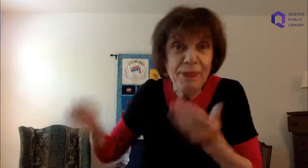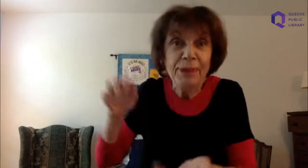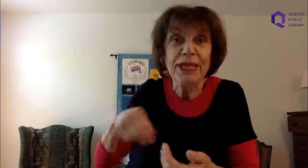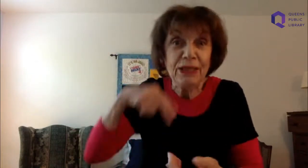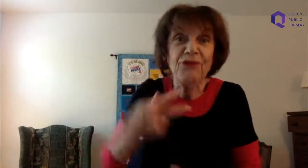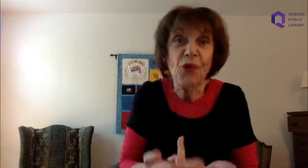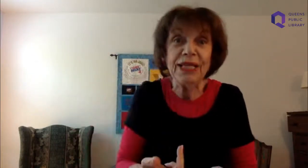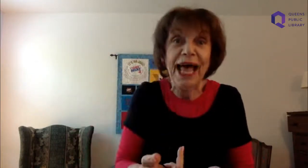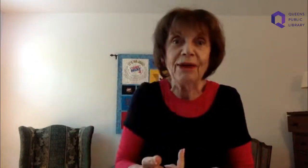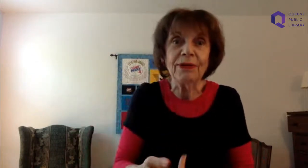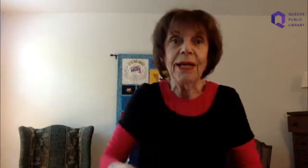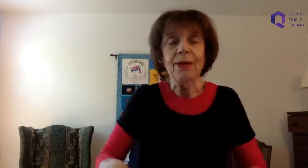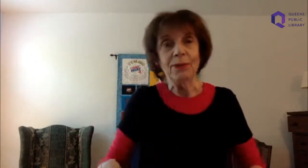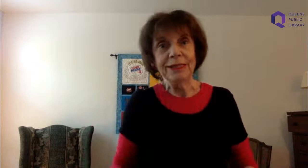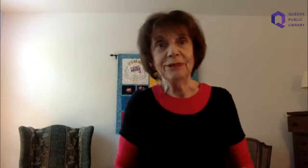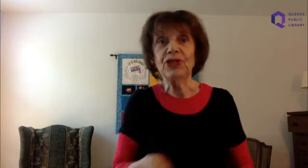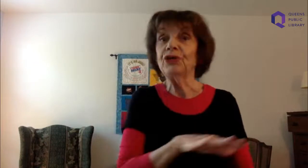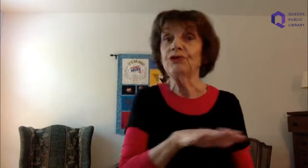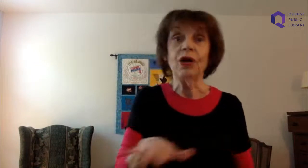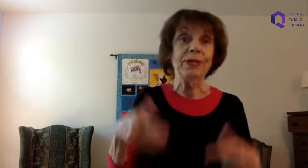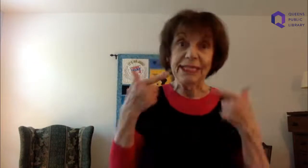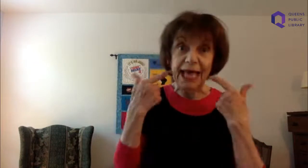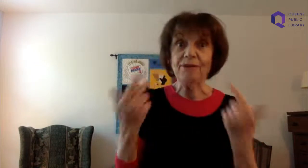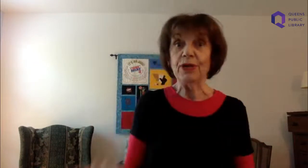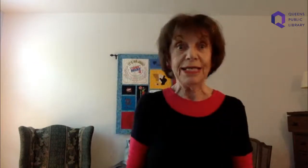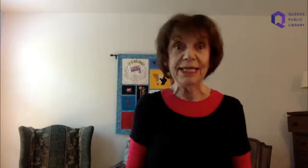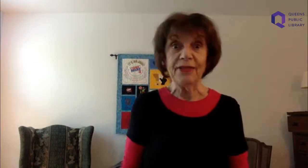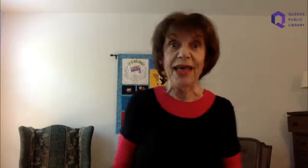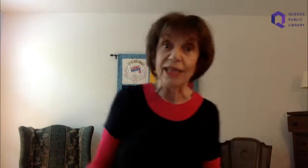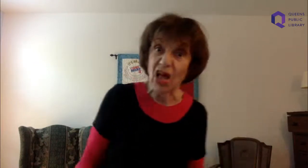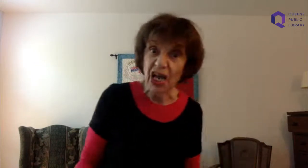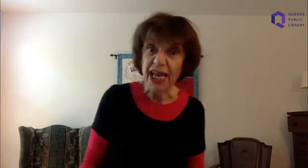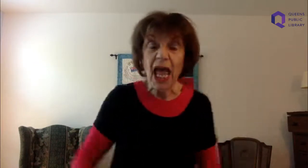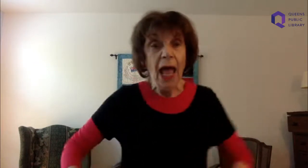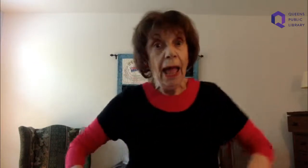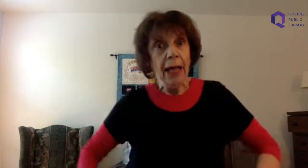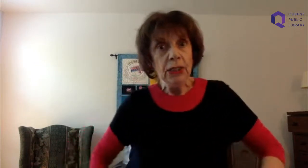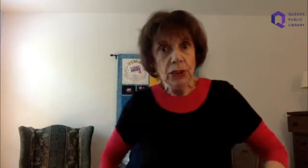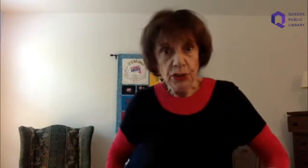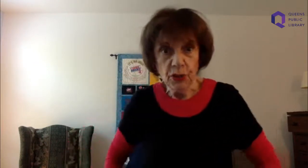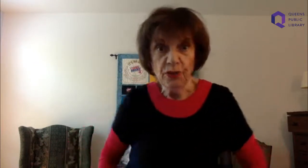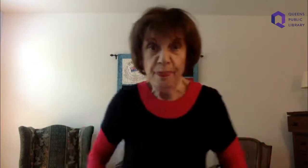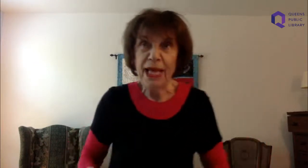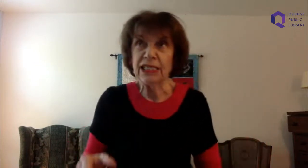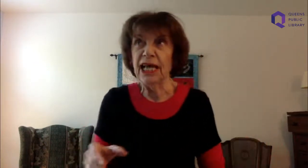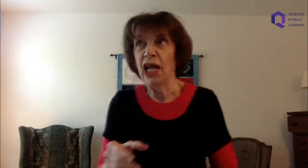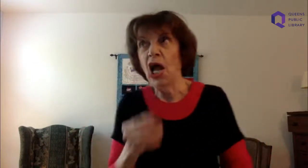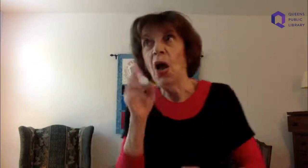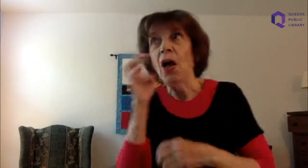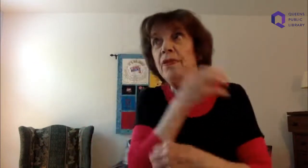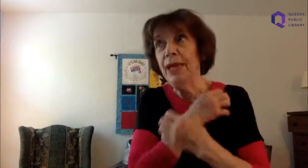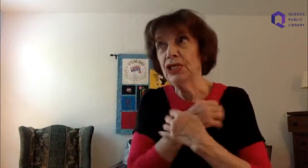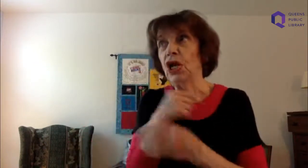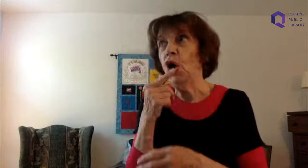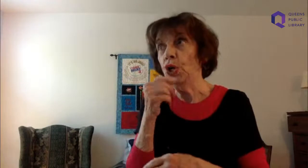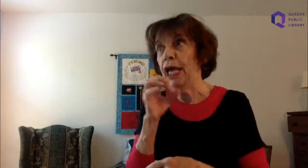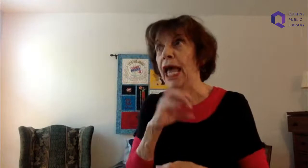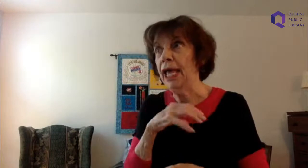And maybe it'll fall out." Well, children always laugh when I tell that line. So the bear said, "Okay."